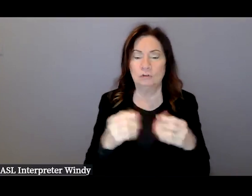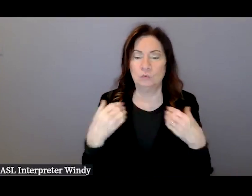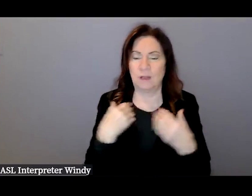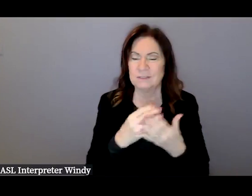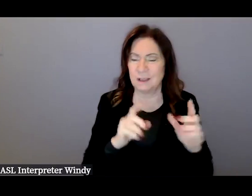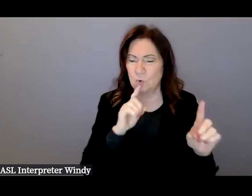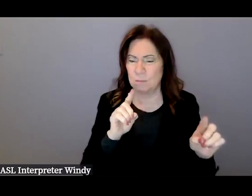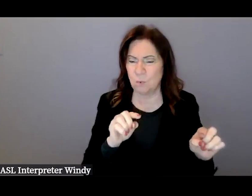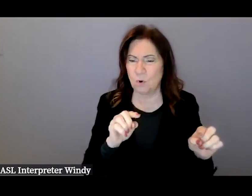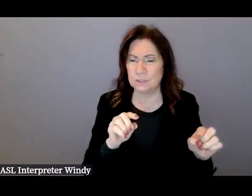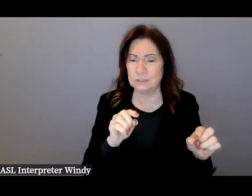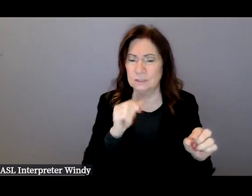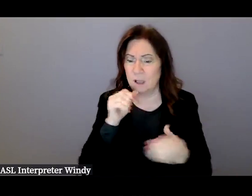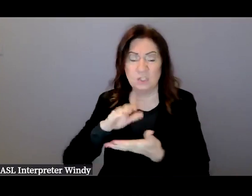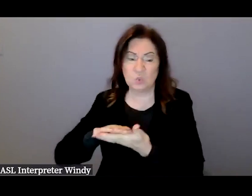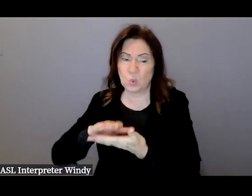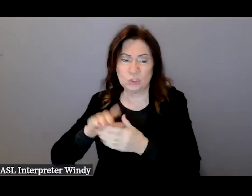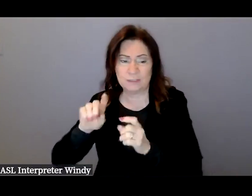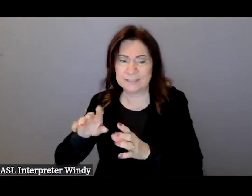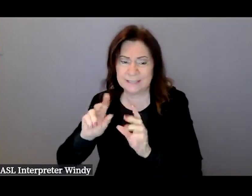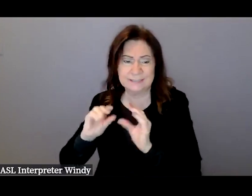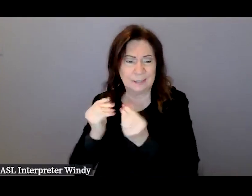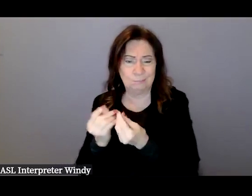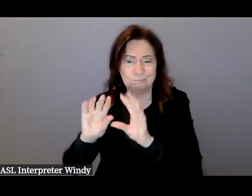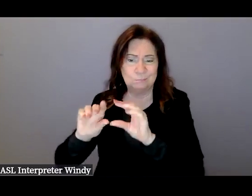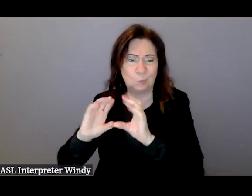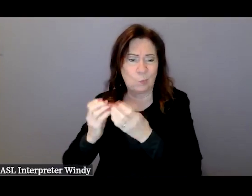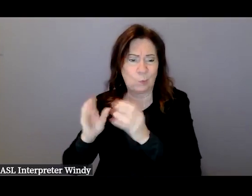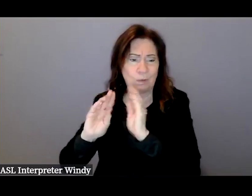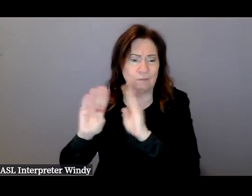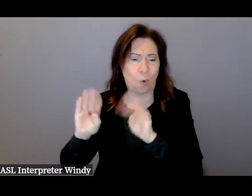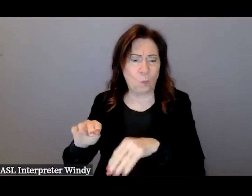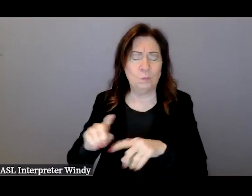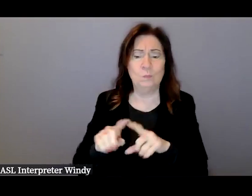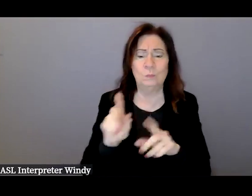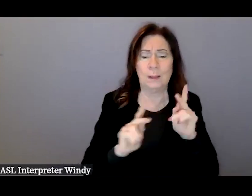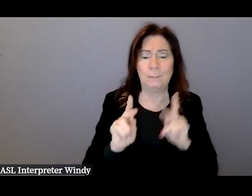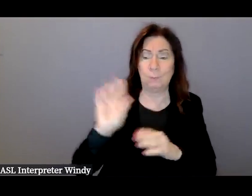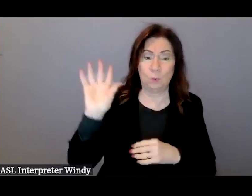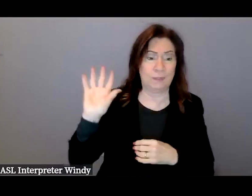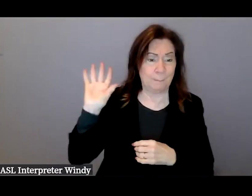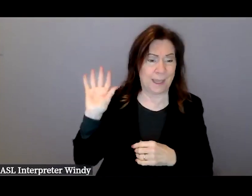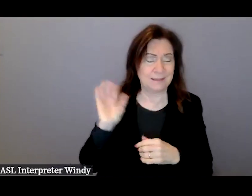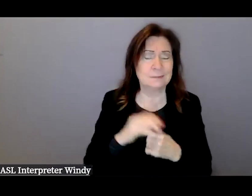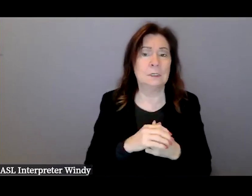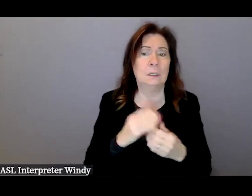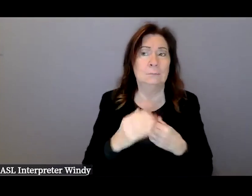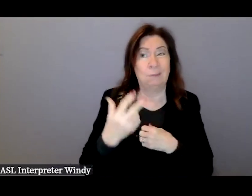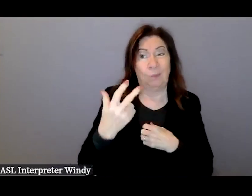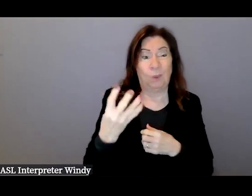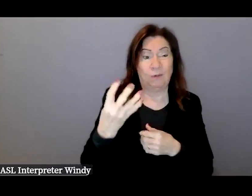now, not from schools or testing pool, but from people who in the past, maybe 3 to 4 weeks,